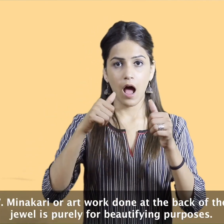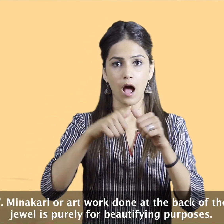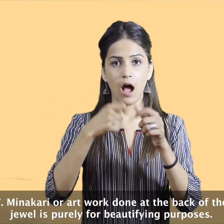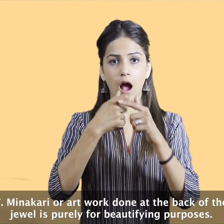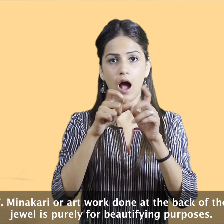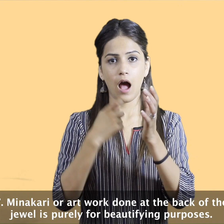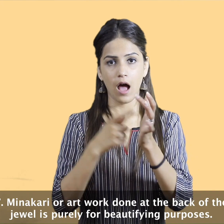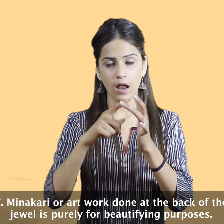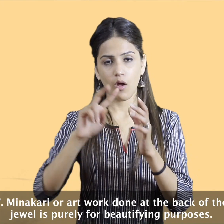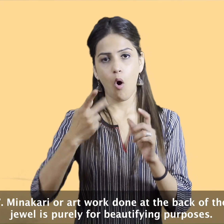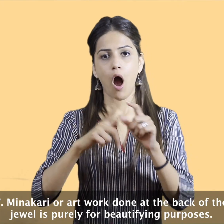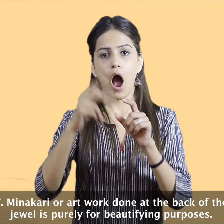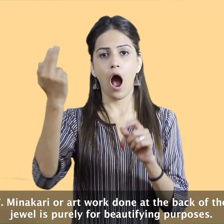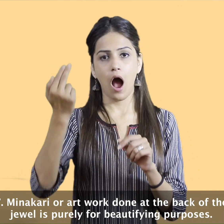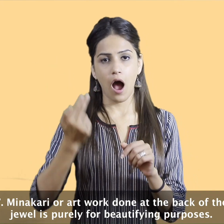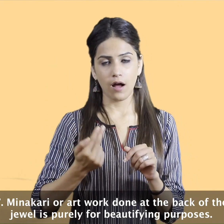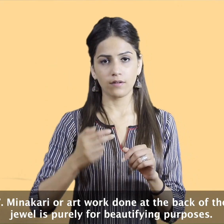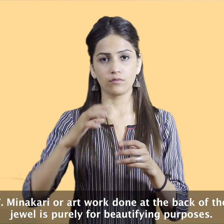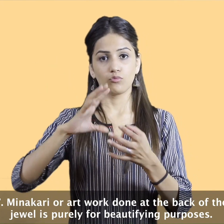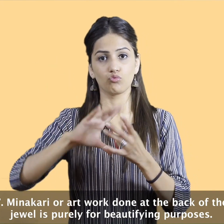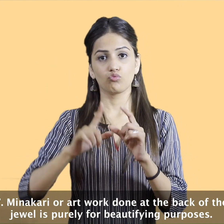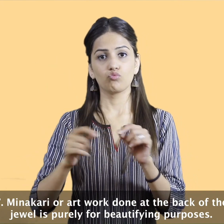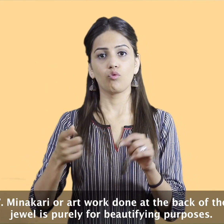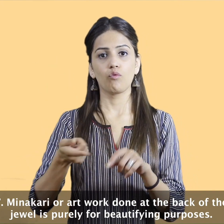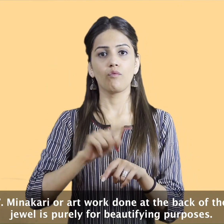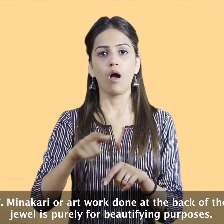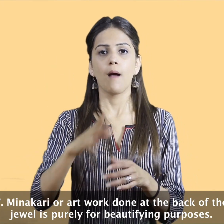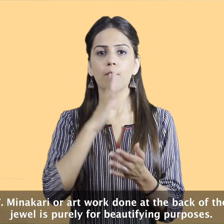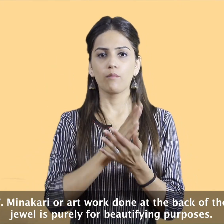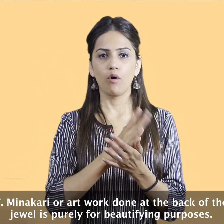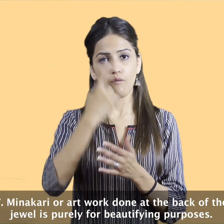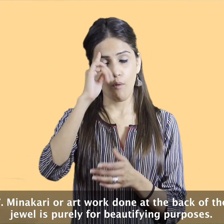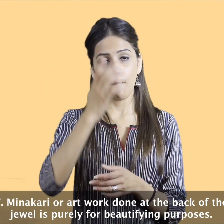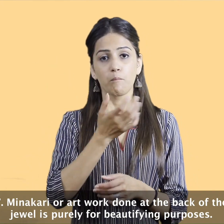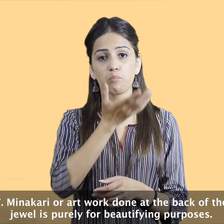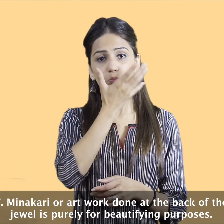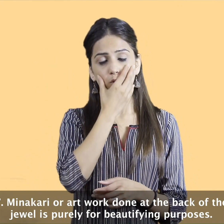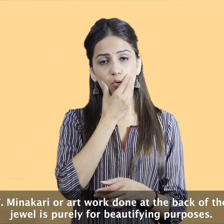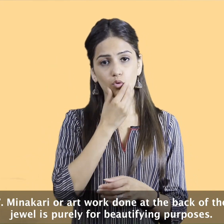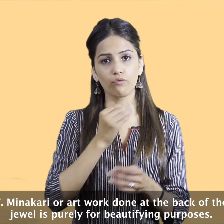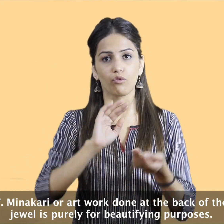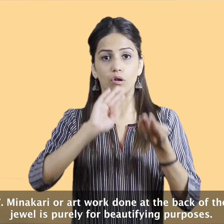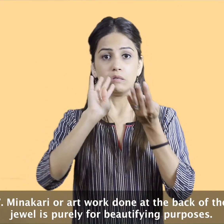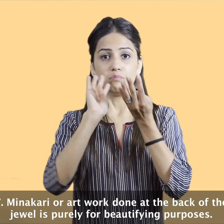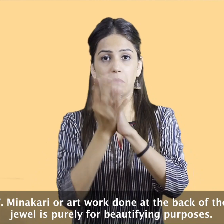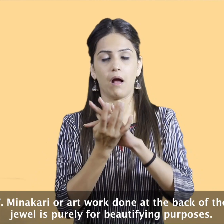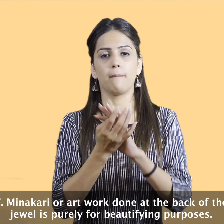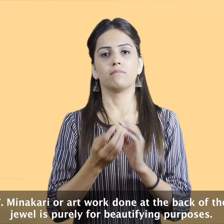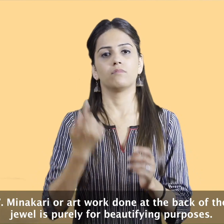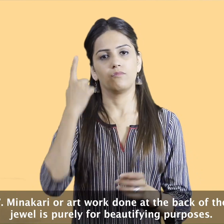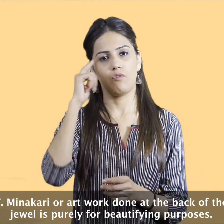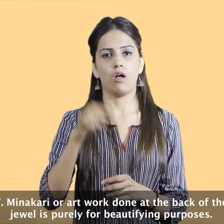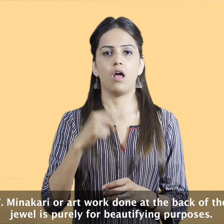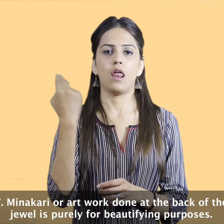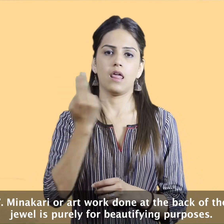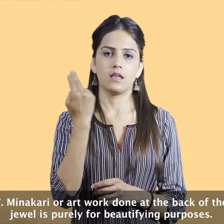Meenakari or artwork done at the back of the jewel is purely for beautifying purposes.